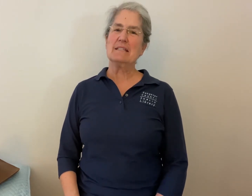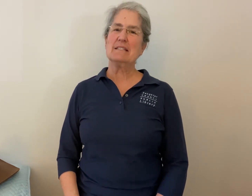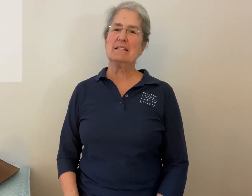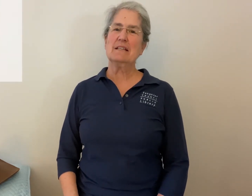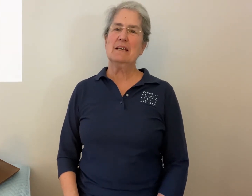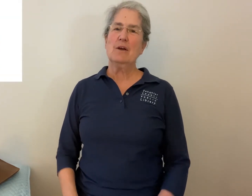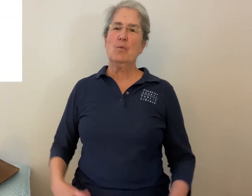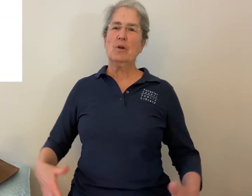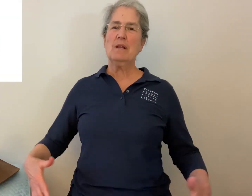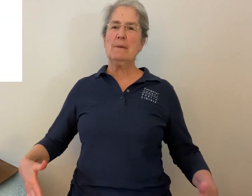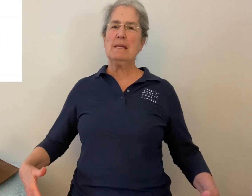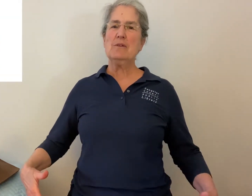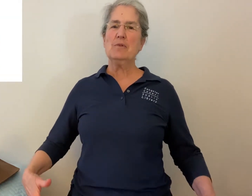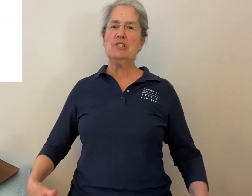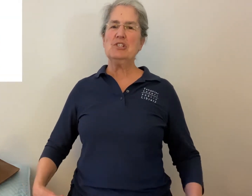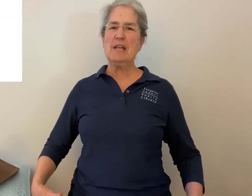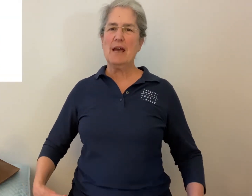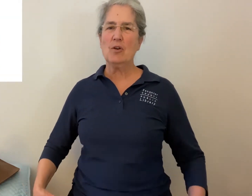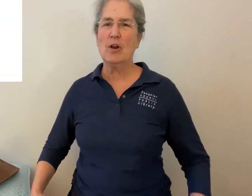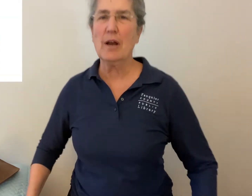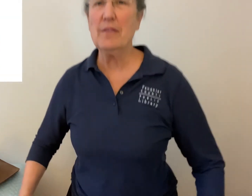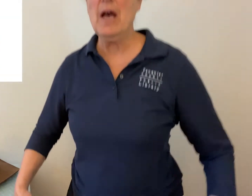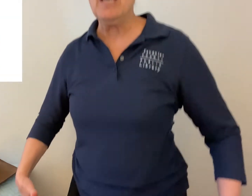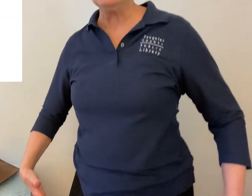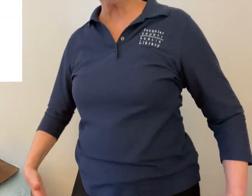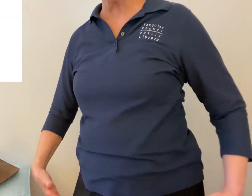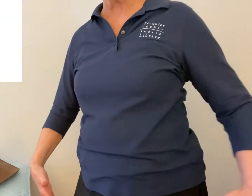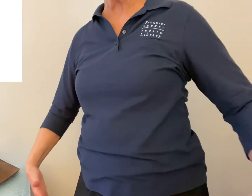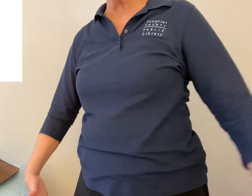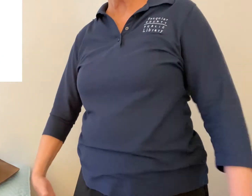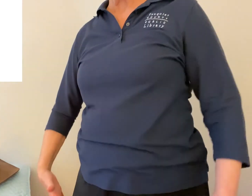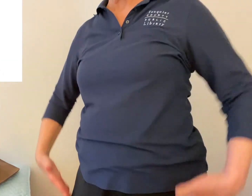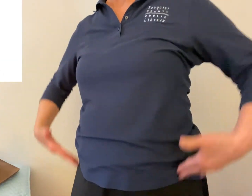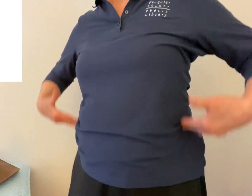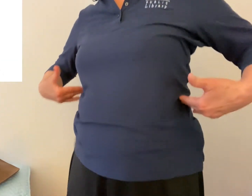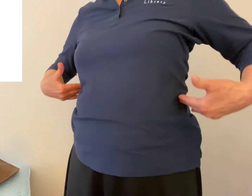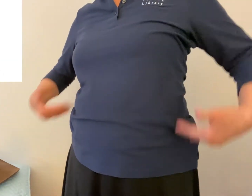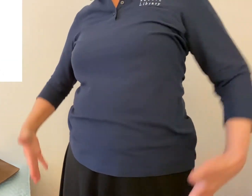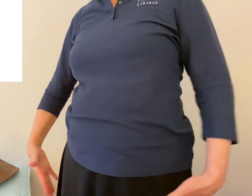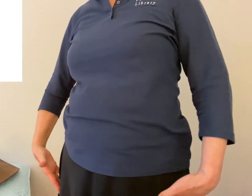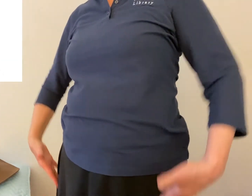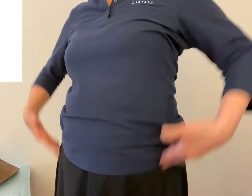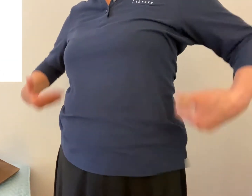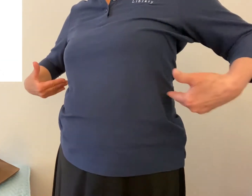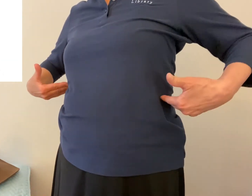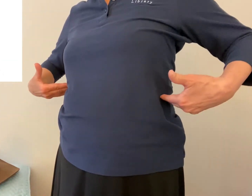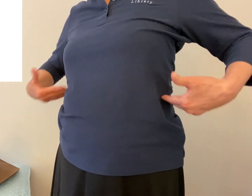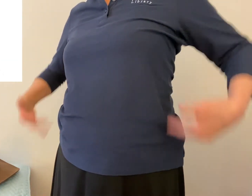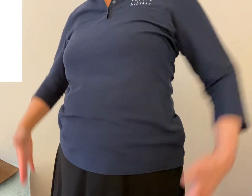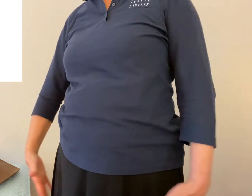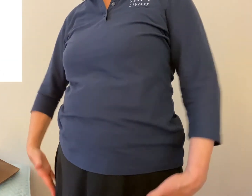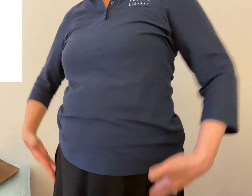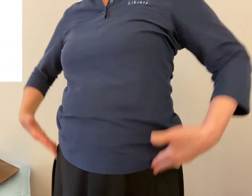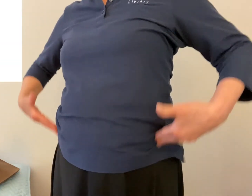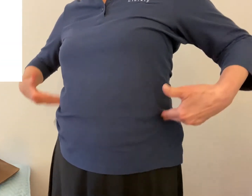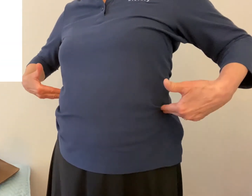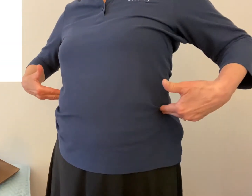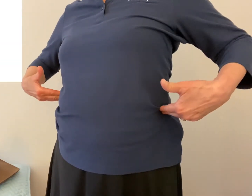Pants. We're going to be reaching down on our thighs here and signing up like this for pants.